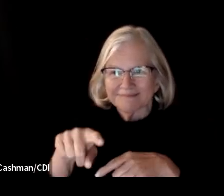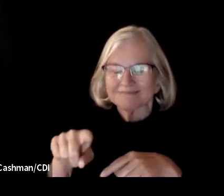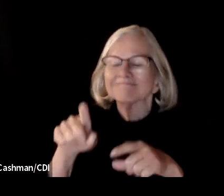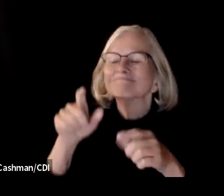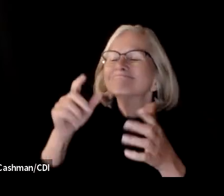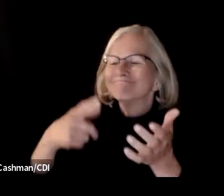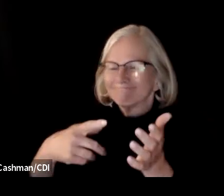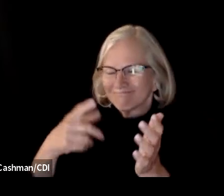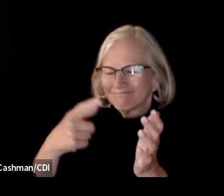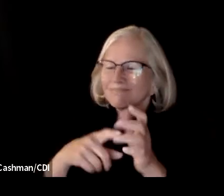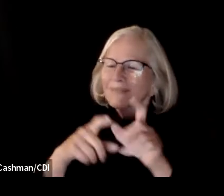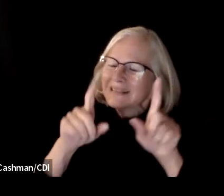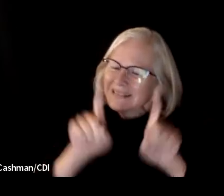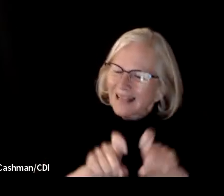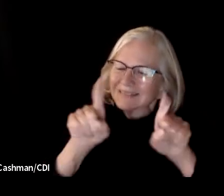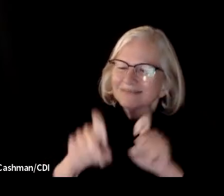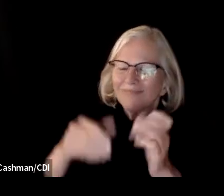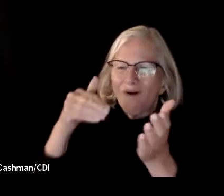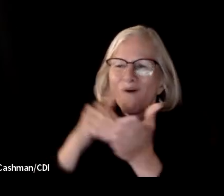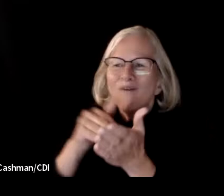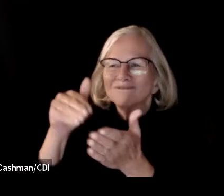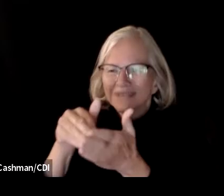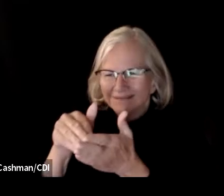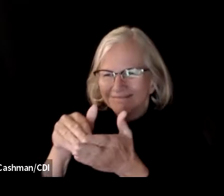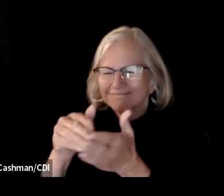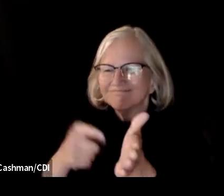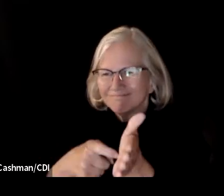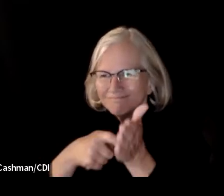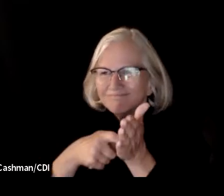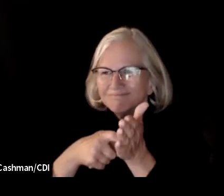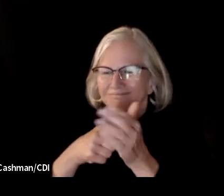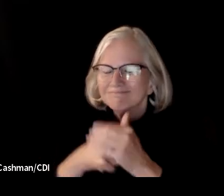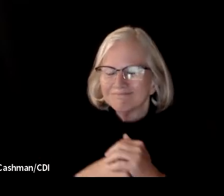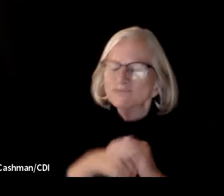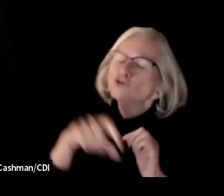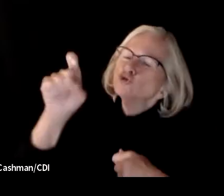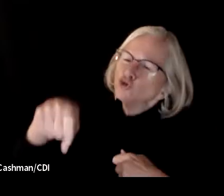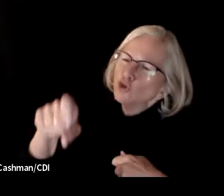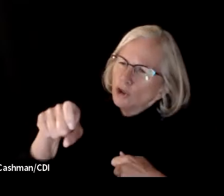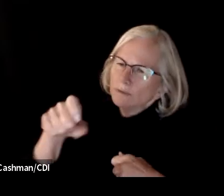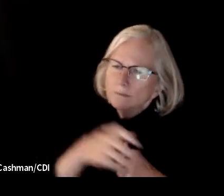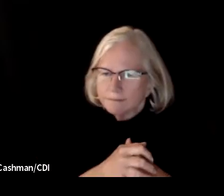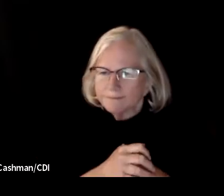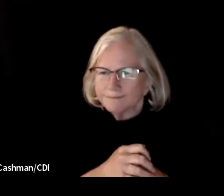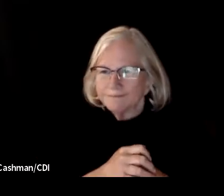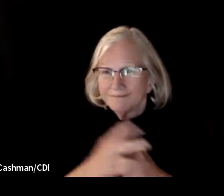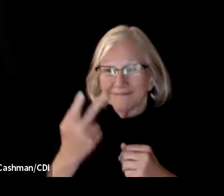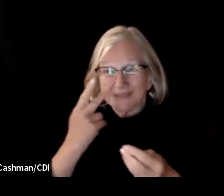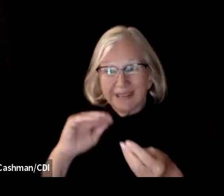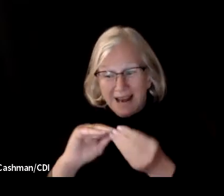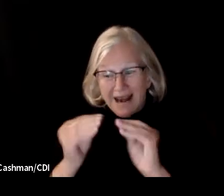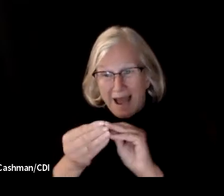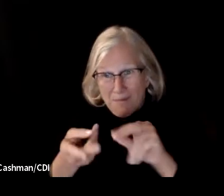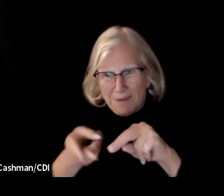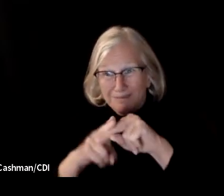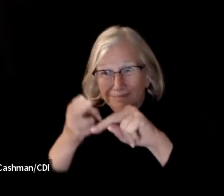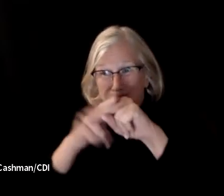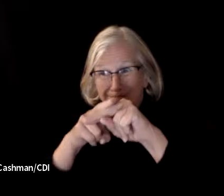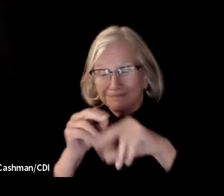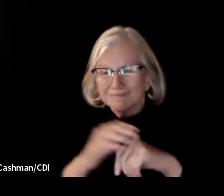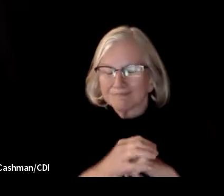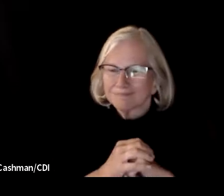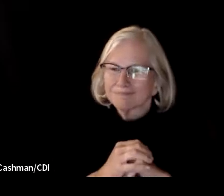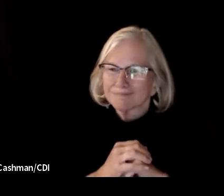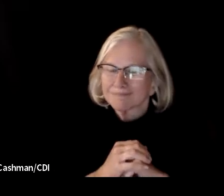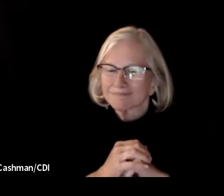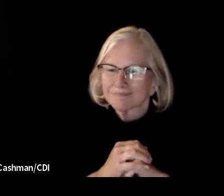COVID-19, according to CDC guidance, again, especially as we are seeing increased spread. And schools should encourage